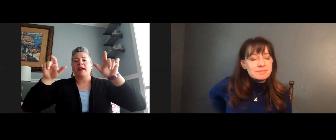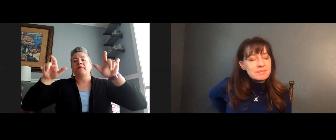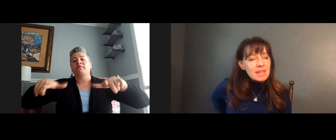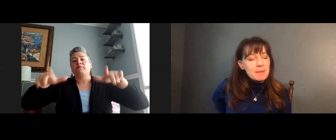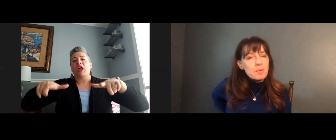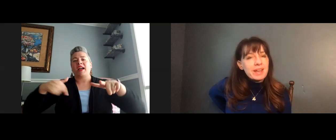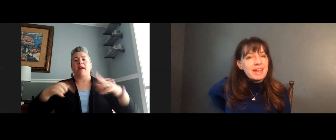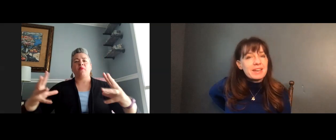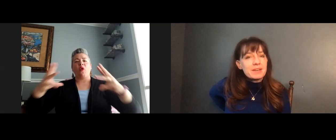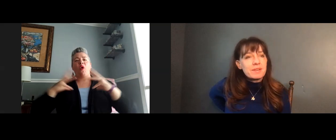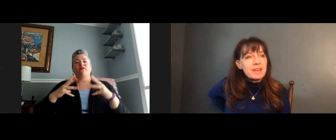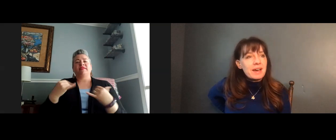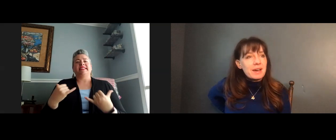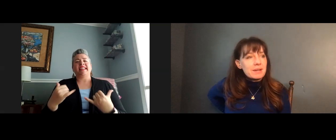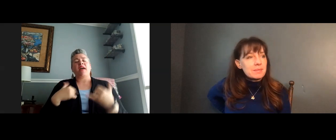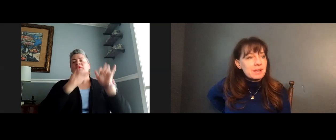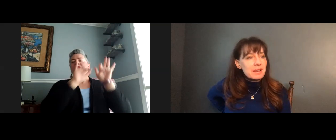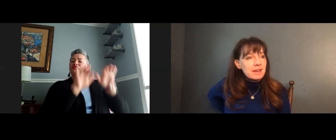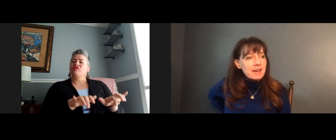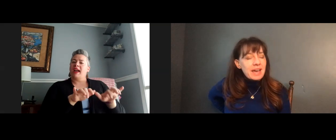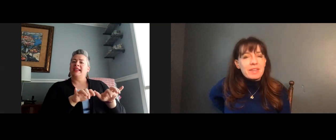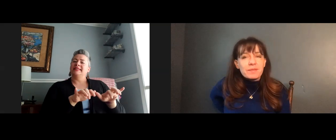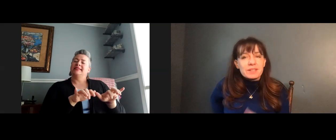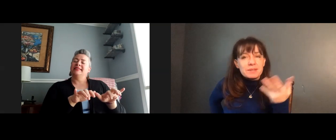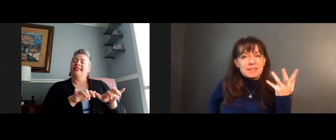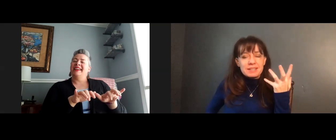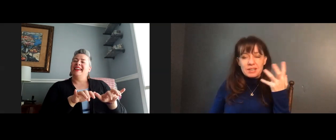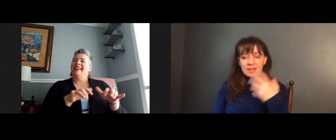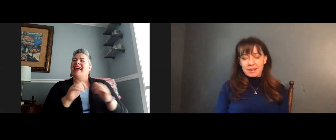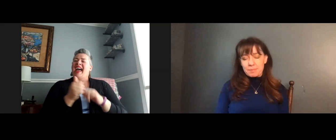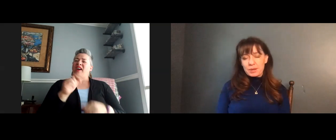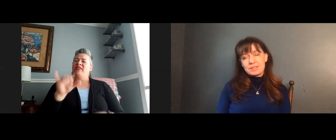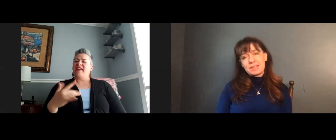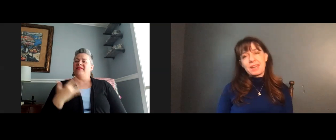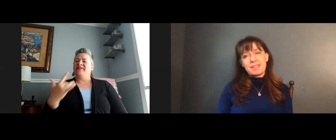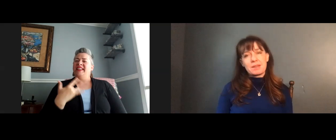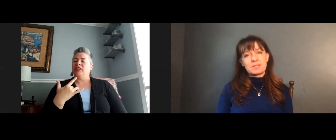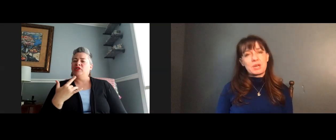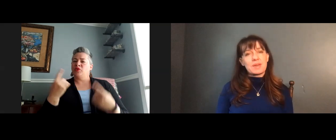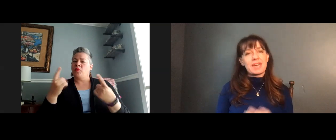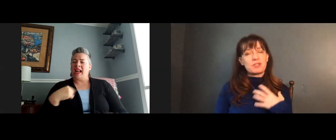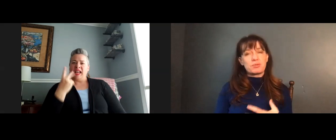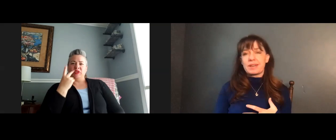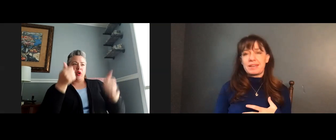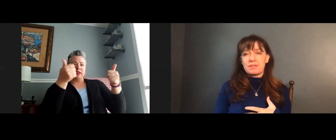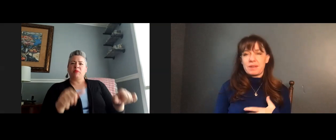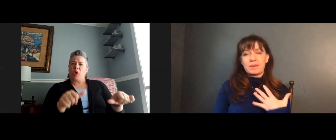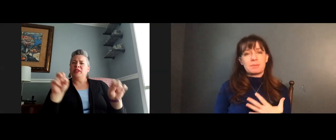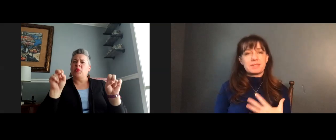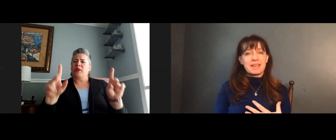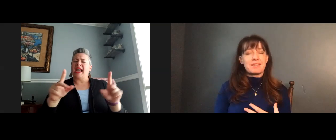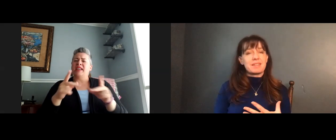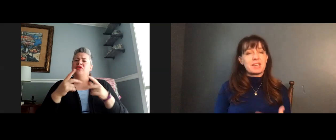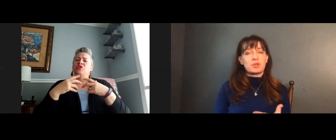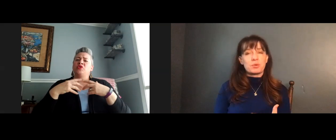i'm gonna write kind of um how that feels because i saw a post today that it was okay to grieve and